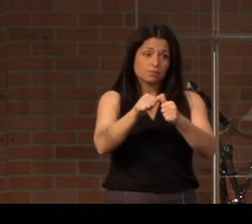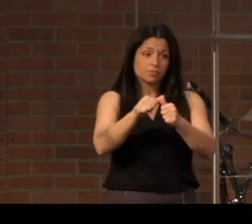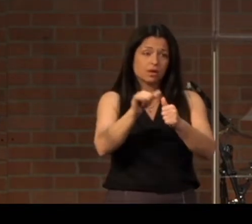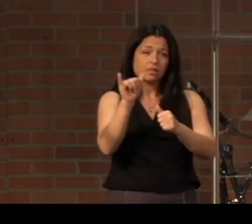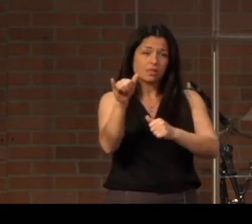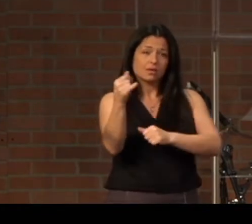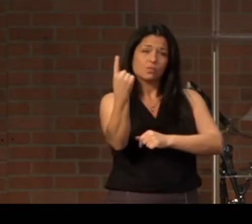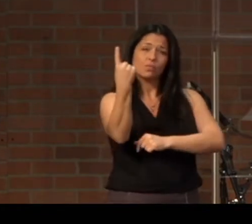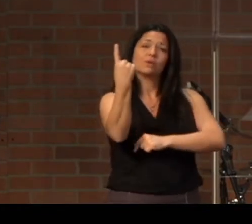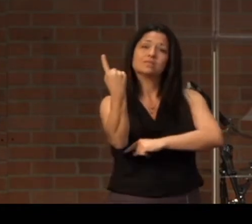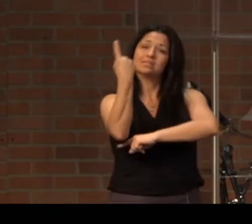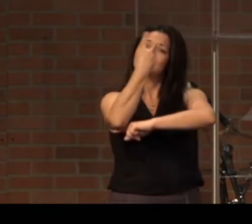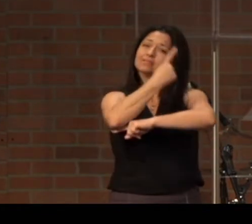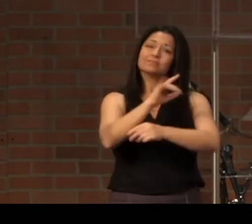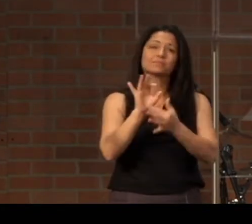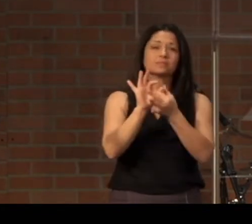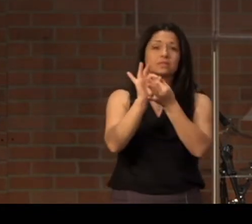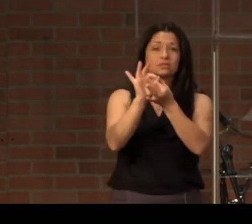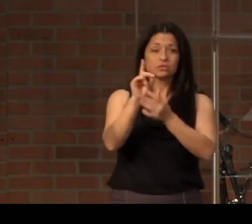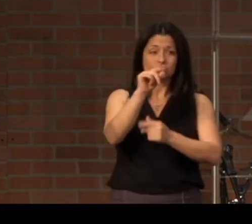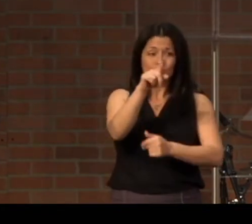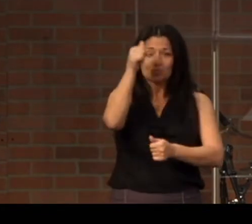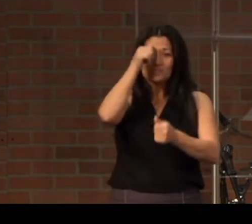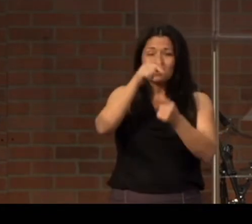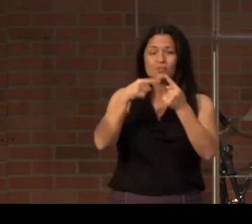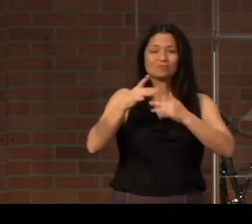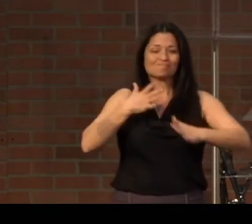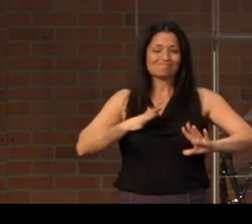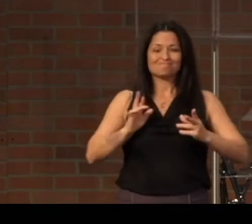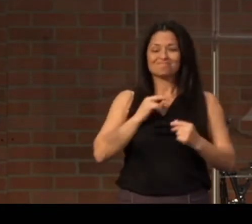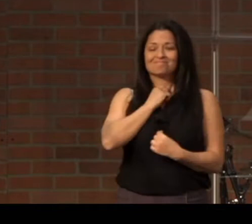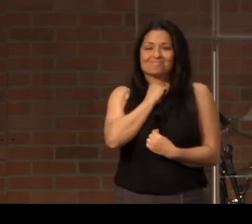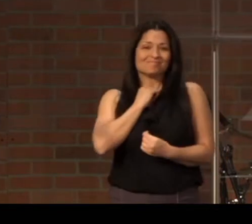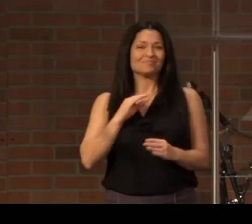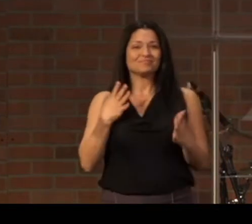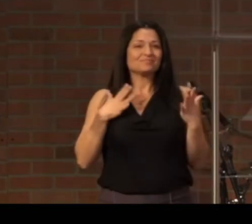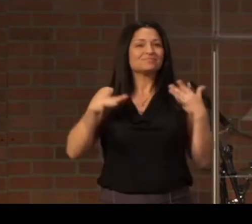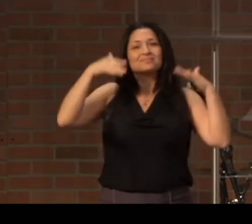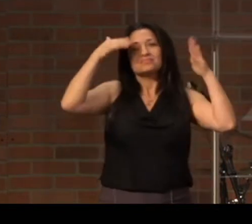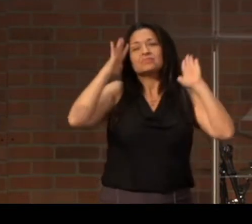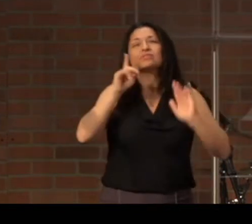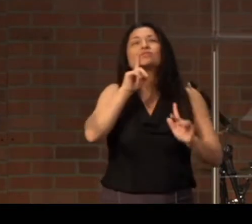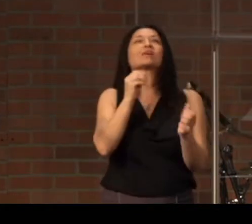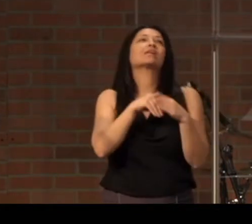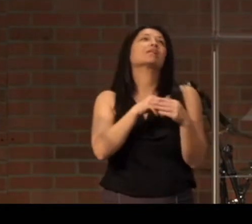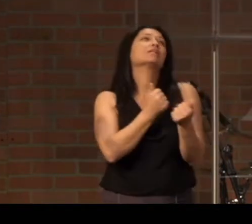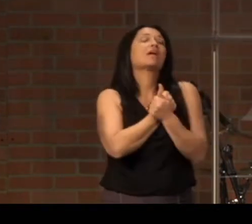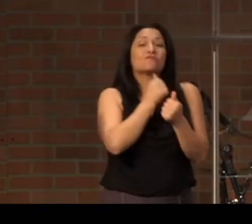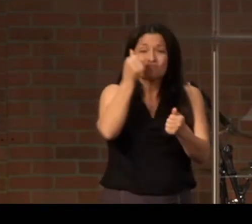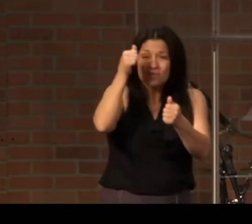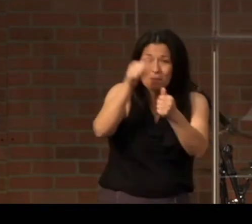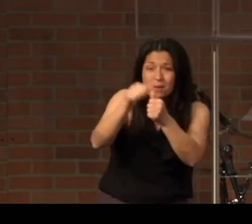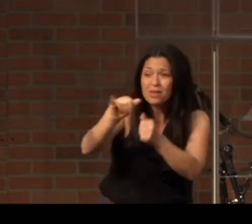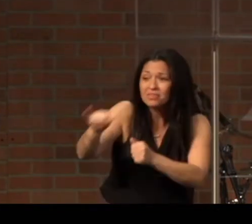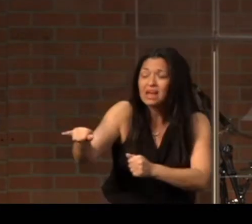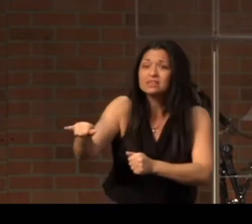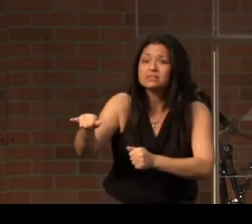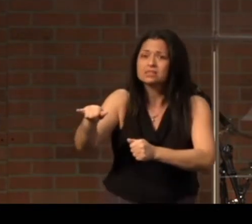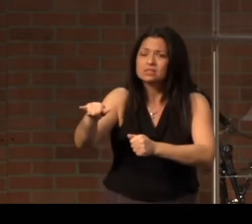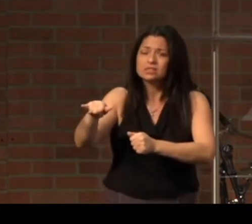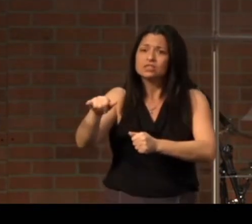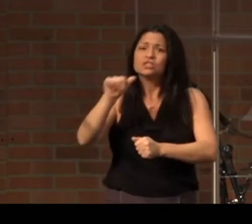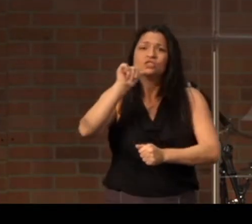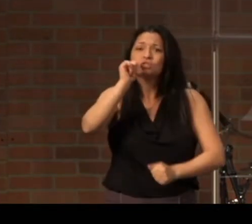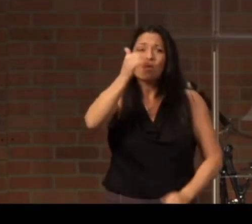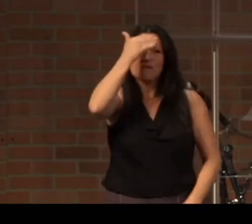remember that day. Remember when you were all dressed up? Remember how you were so in love? Remember that? Walk in light of that.